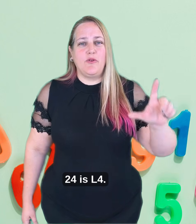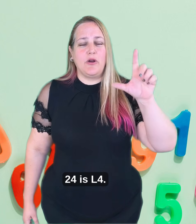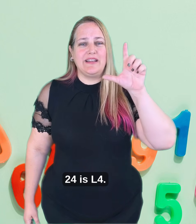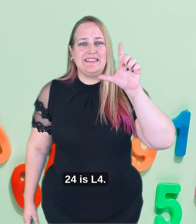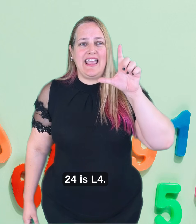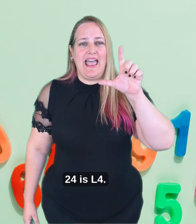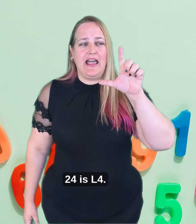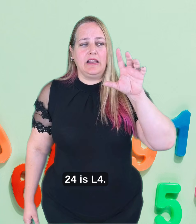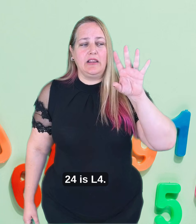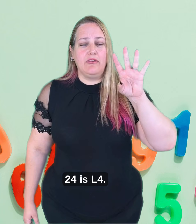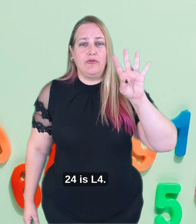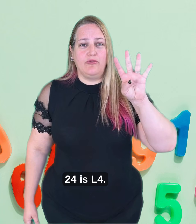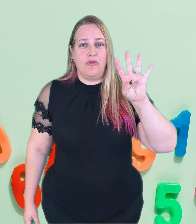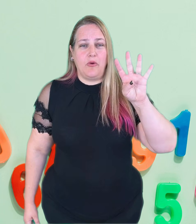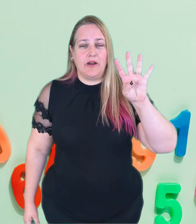24 is L4.